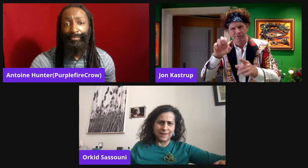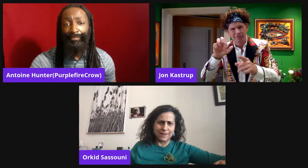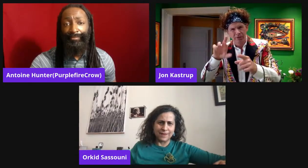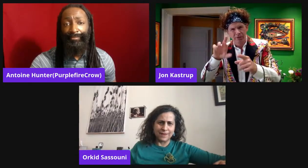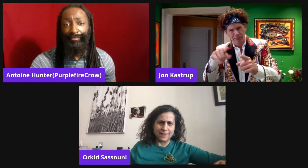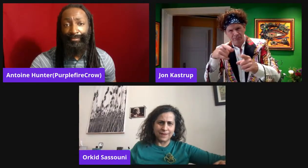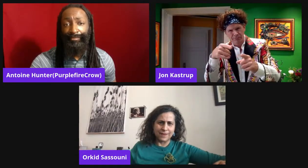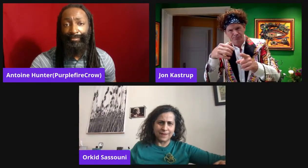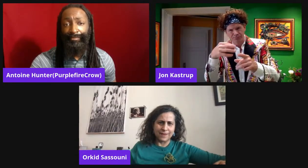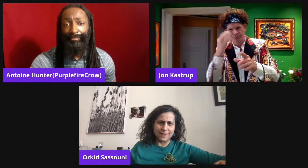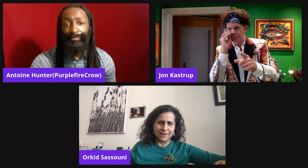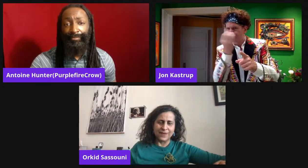stringing those strings together.